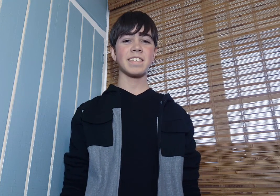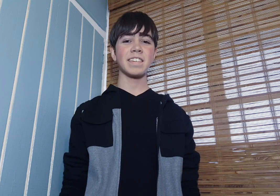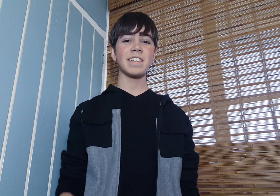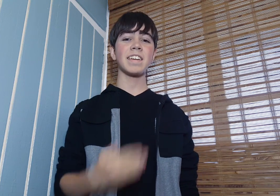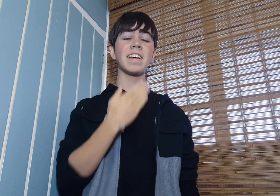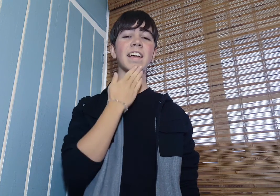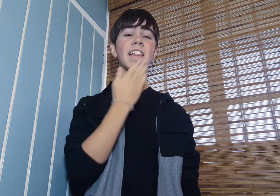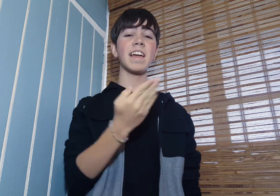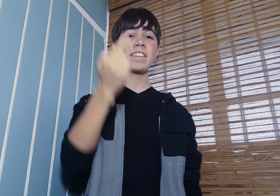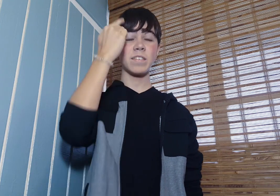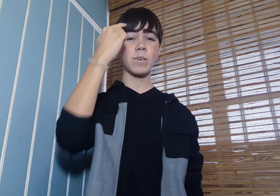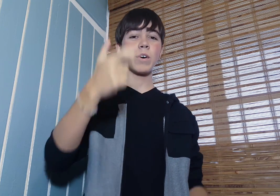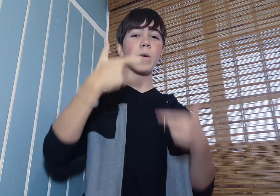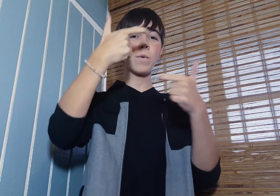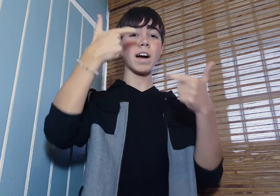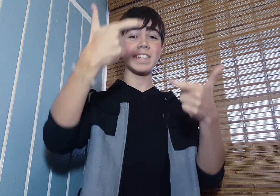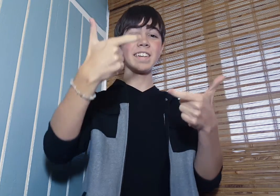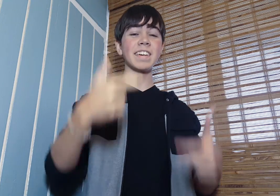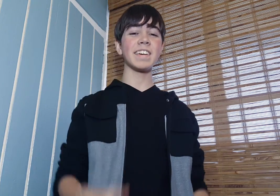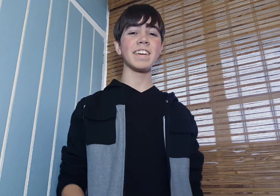Remember me for centuries